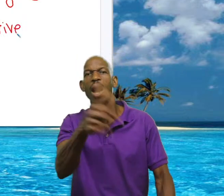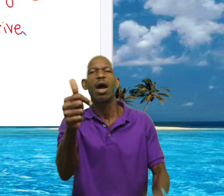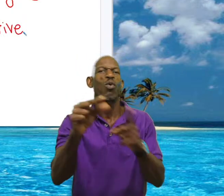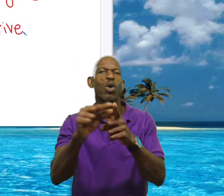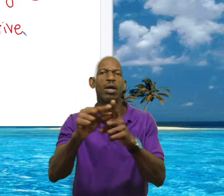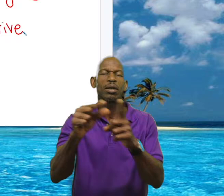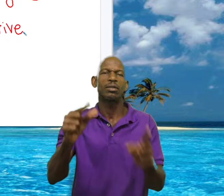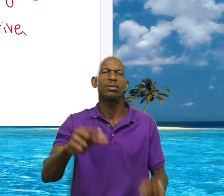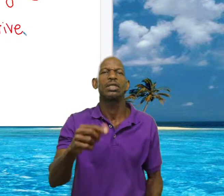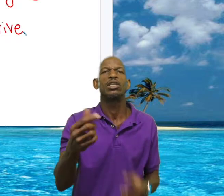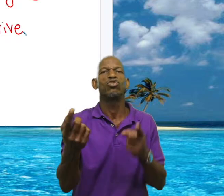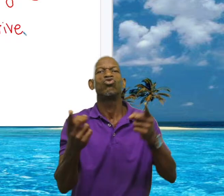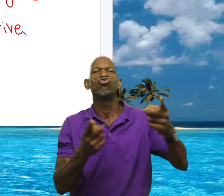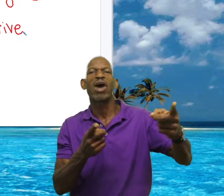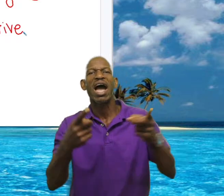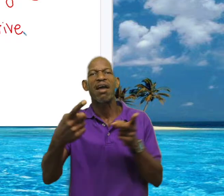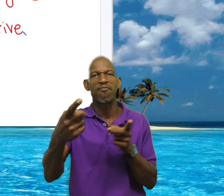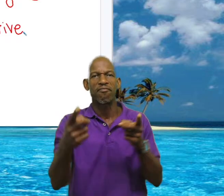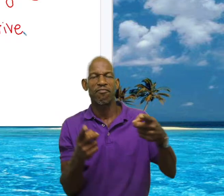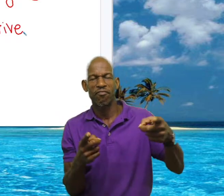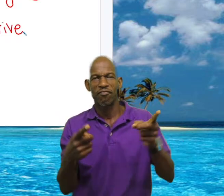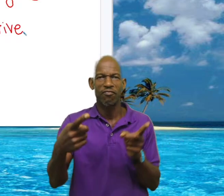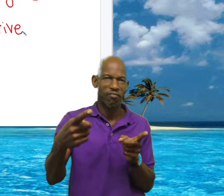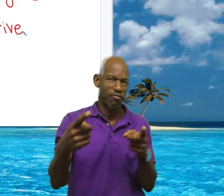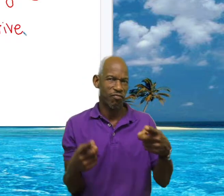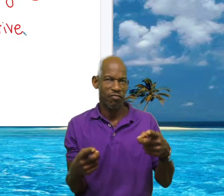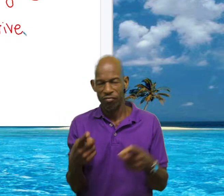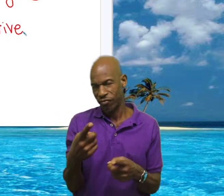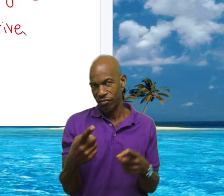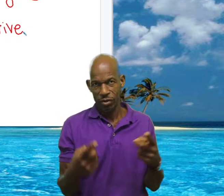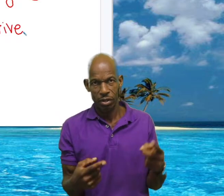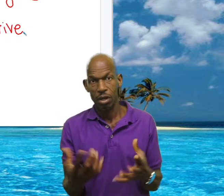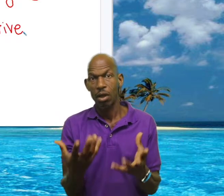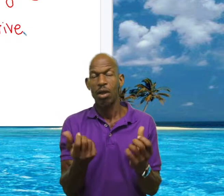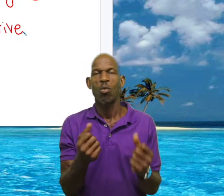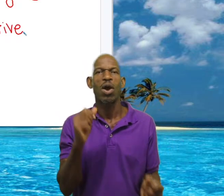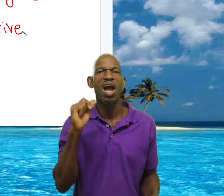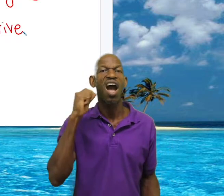So you're going to search this word. So you're taking out right and you put in drive.